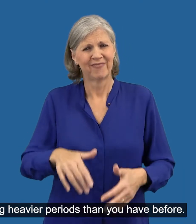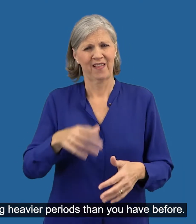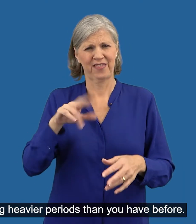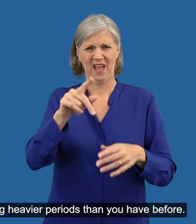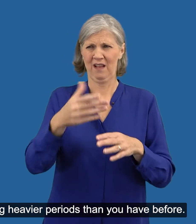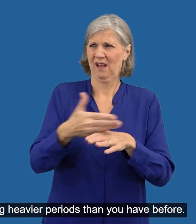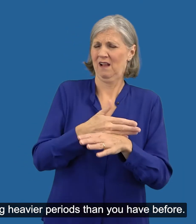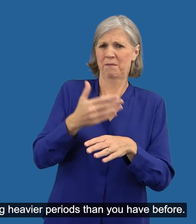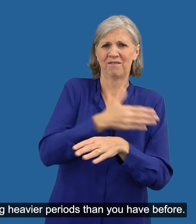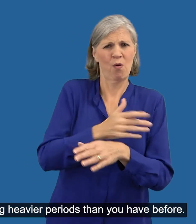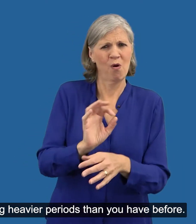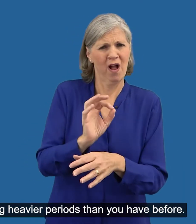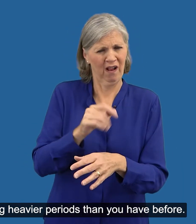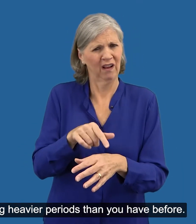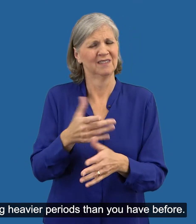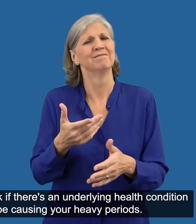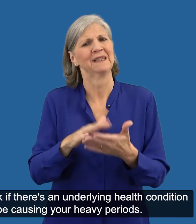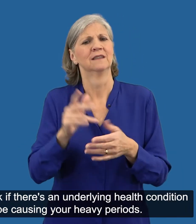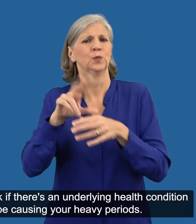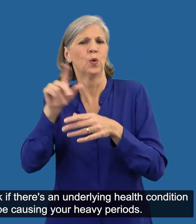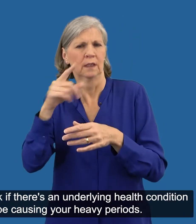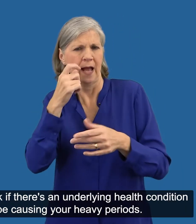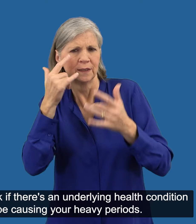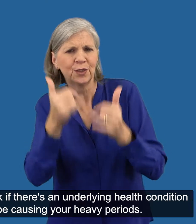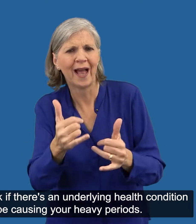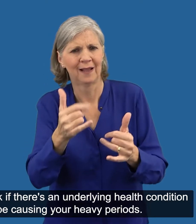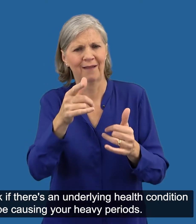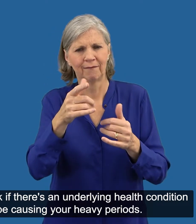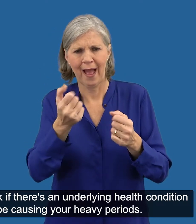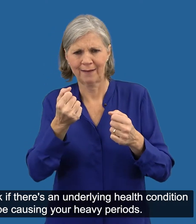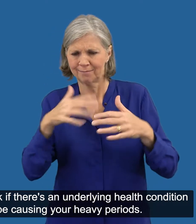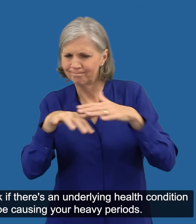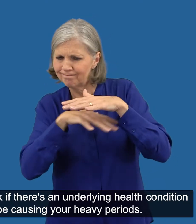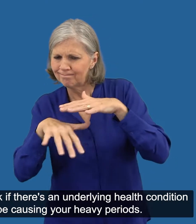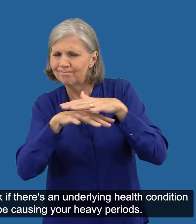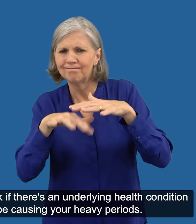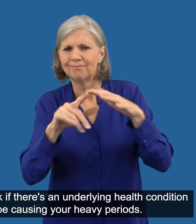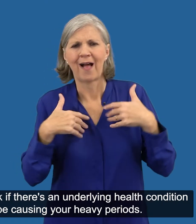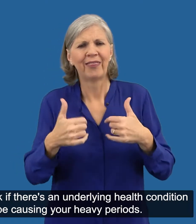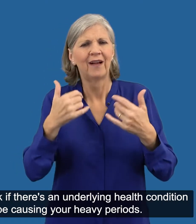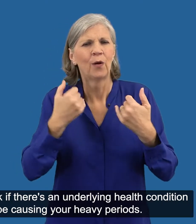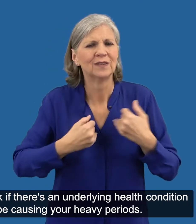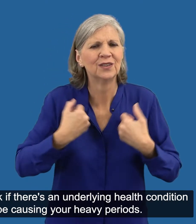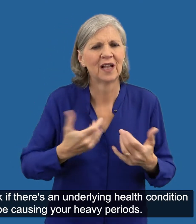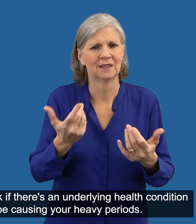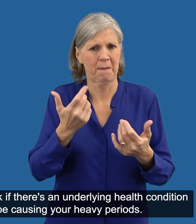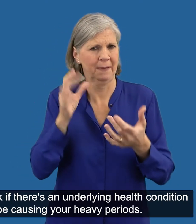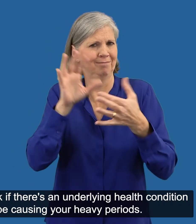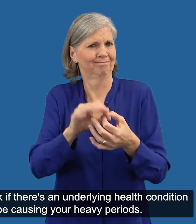heavier periods than you have before. The doctor can check if there's an underlying health condition that might be causing